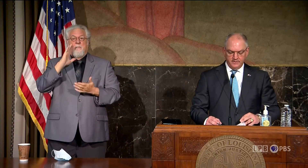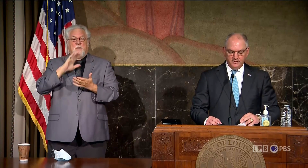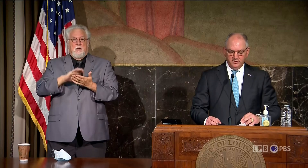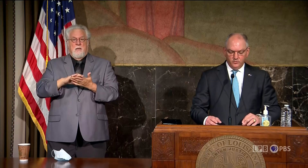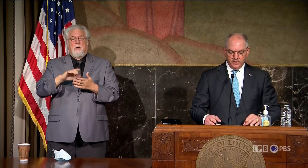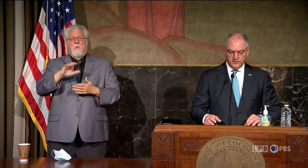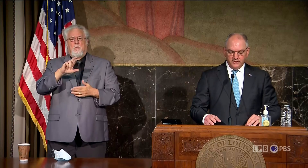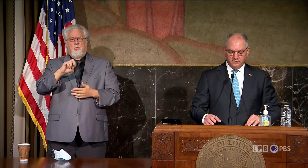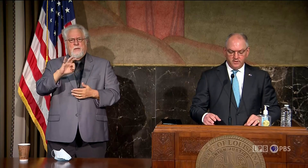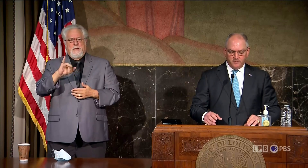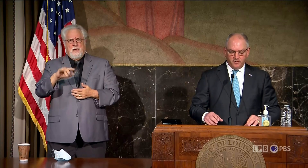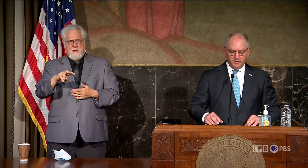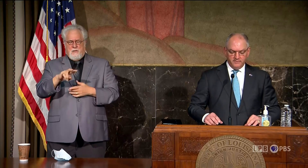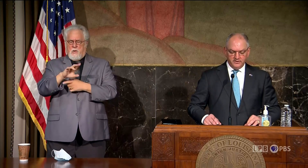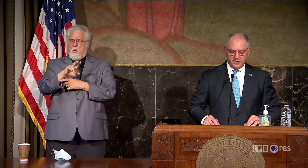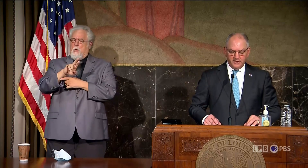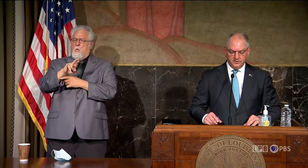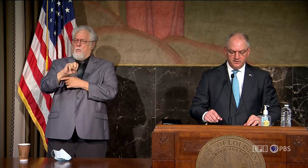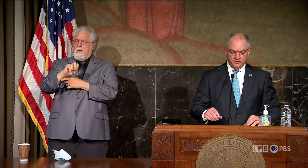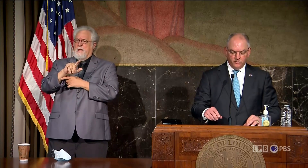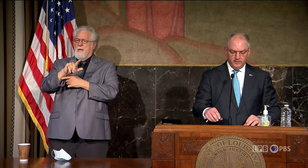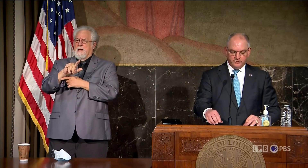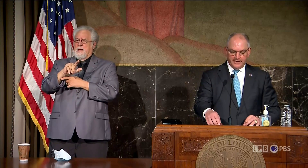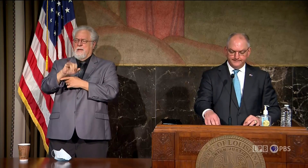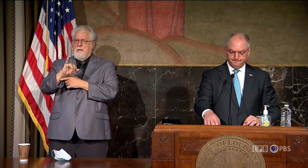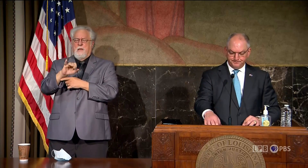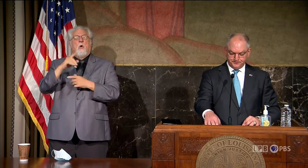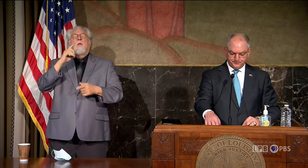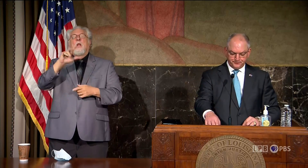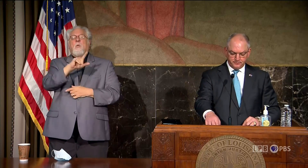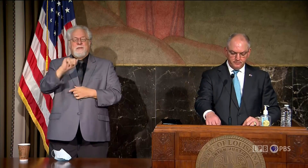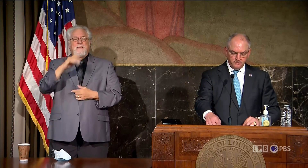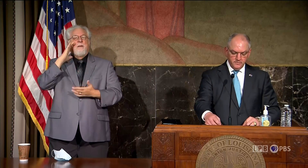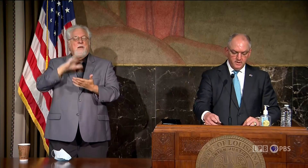LouisianaBelieves.com, which is the Department of Education website.